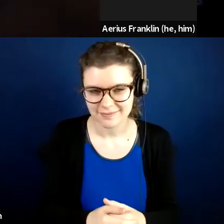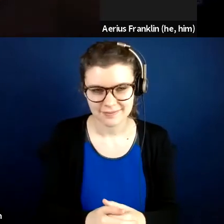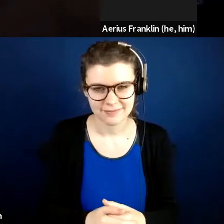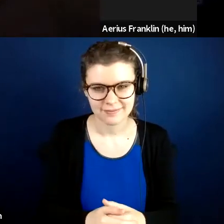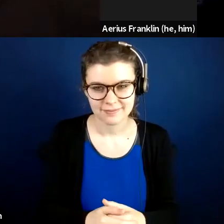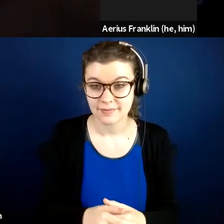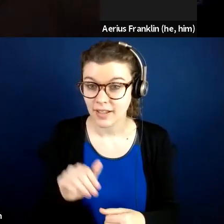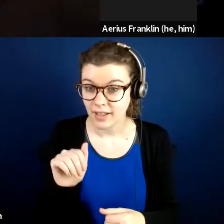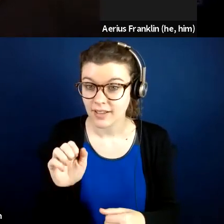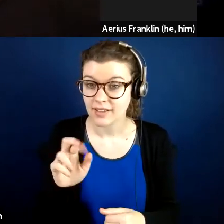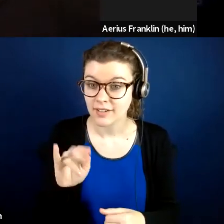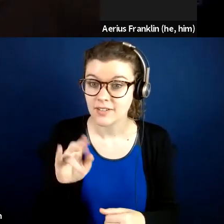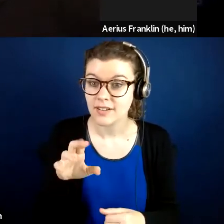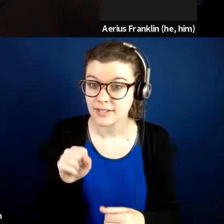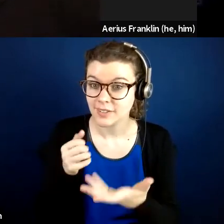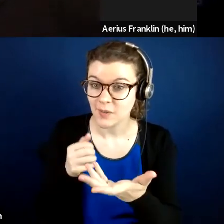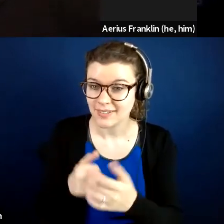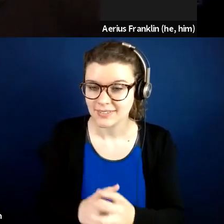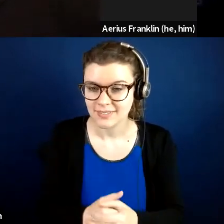So, oh, Arius, your hand's up. I'm sorry. Go ahead.